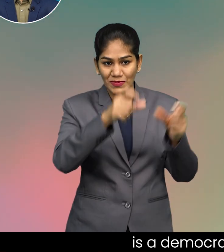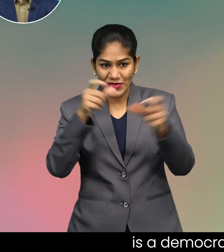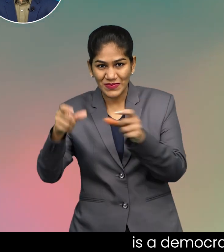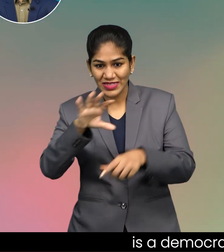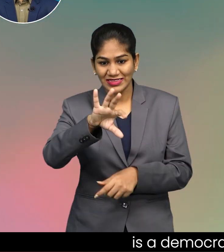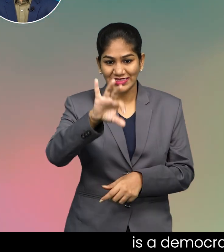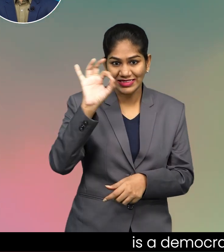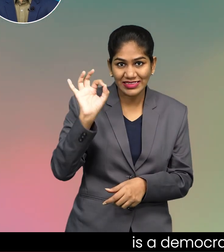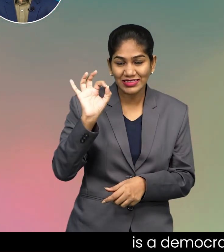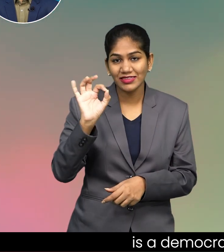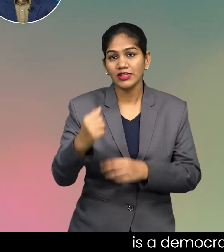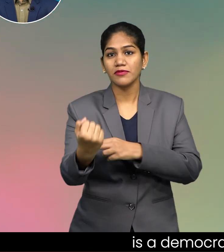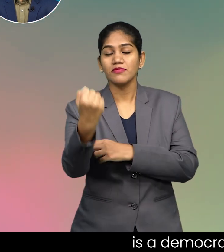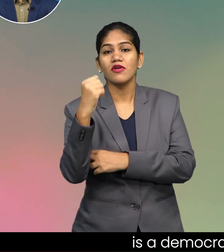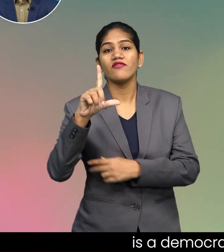president,